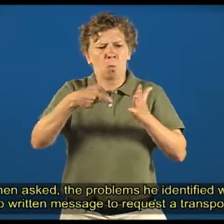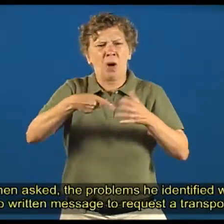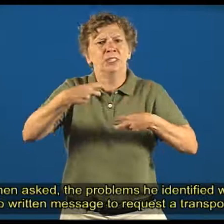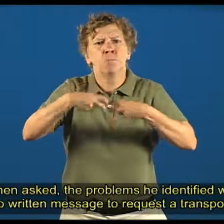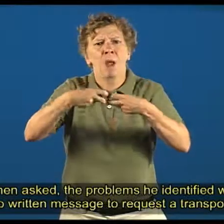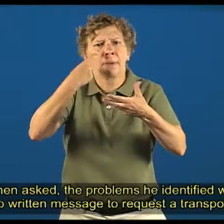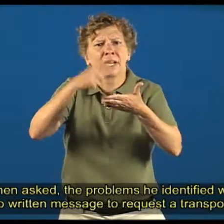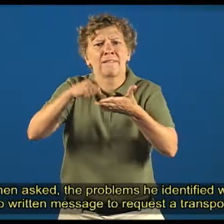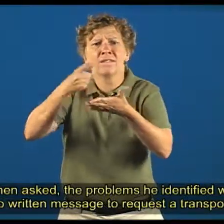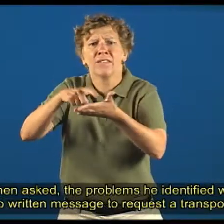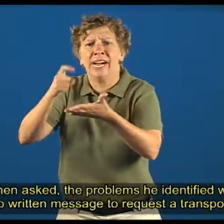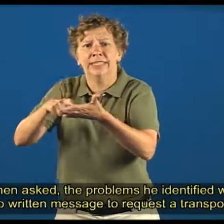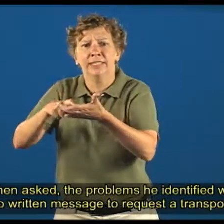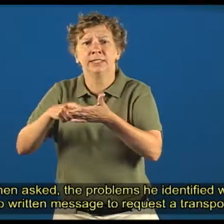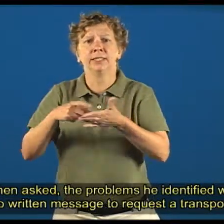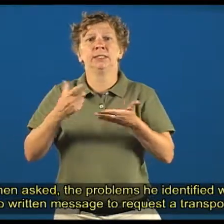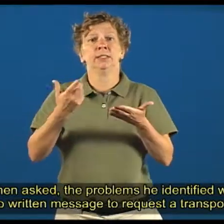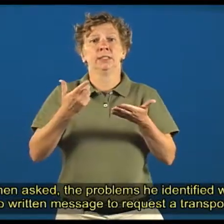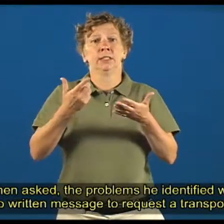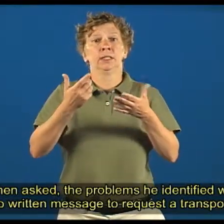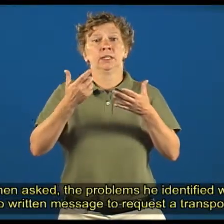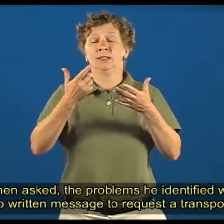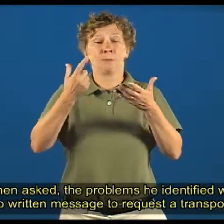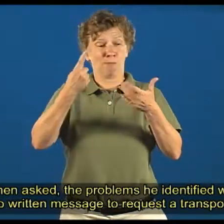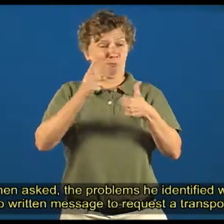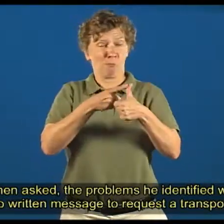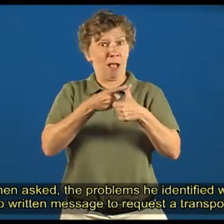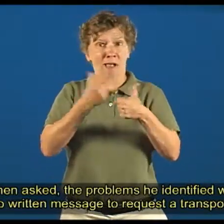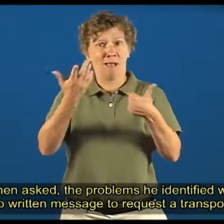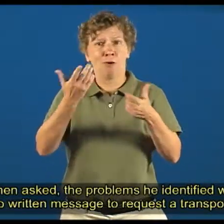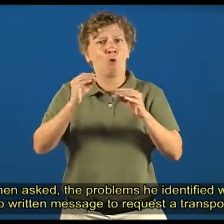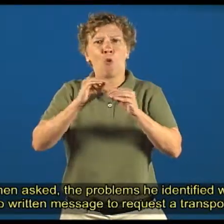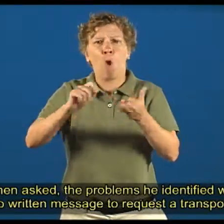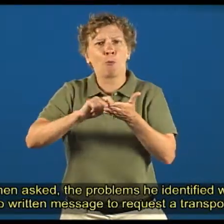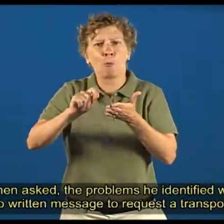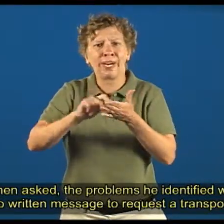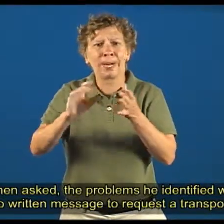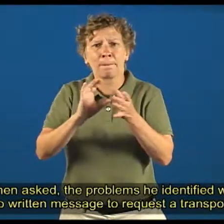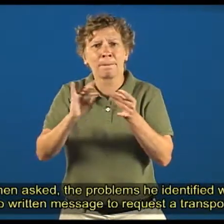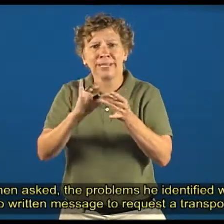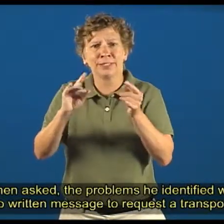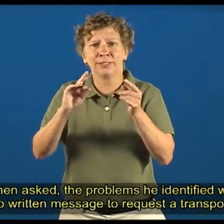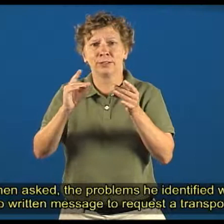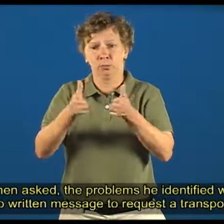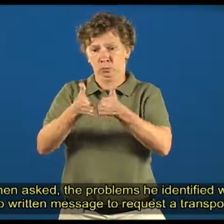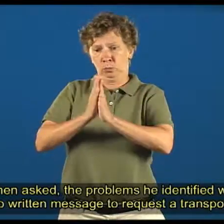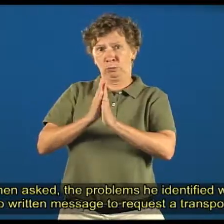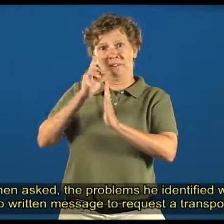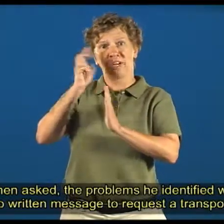When asked, the problems he identified were no written message to request a